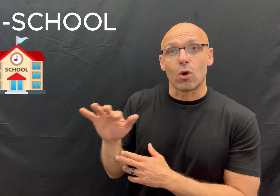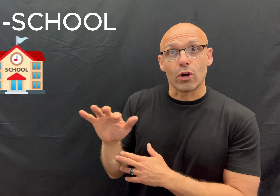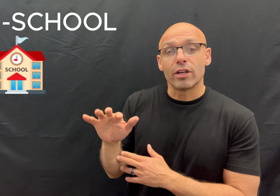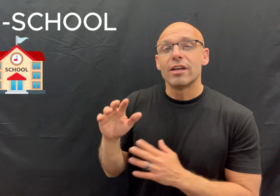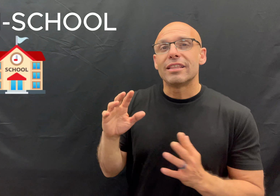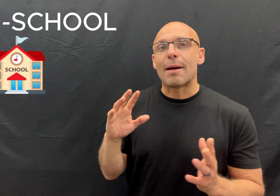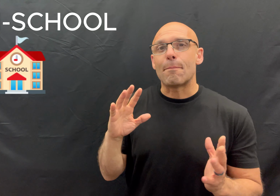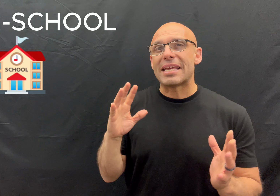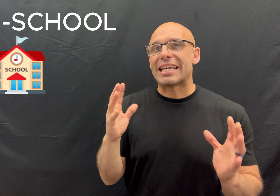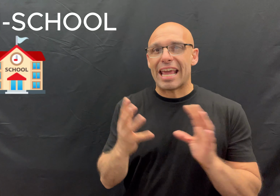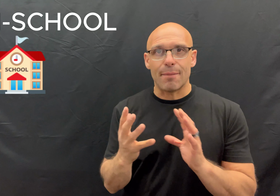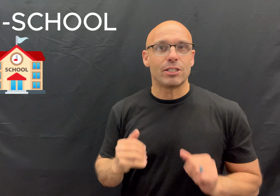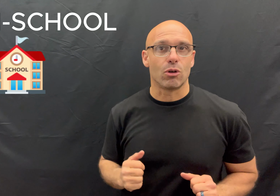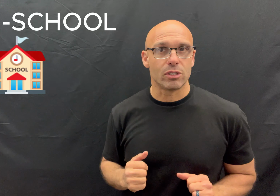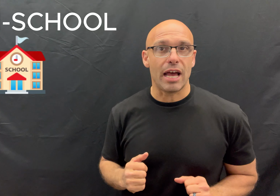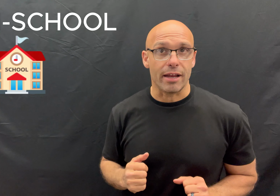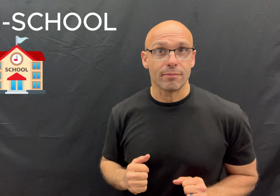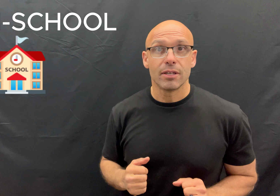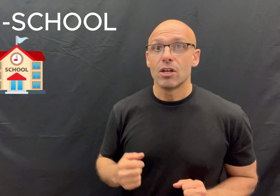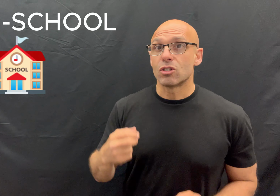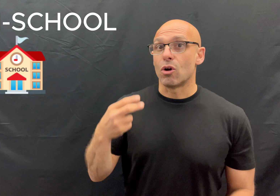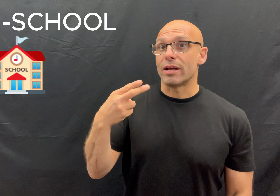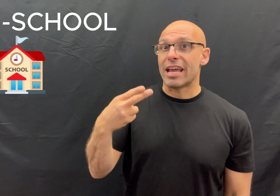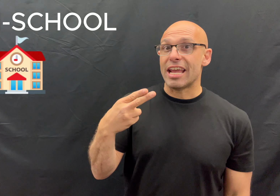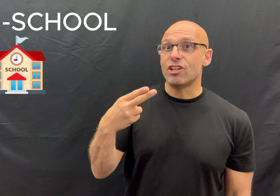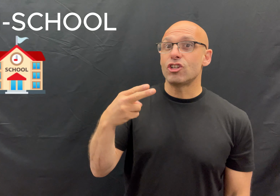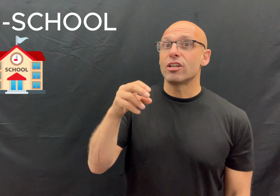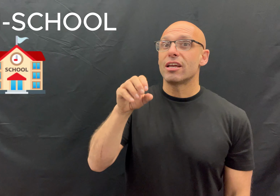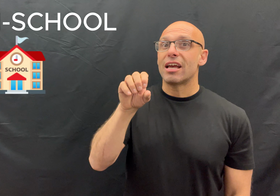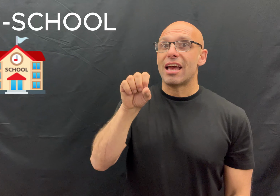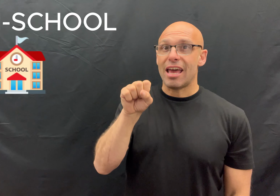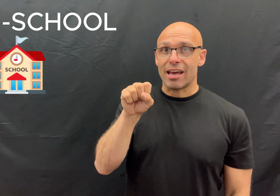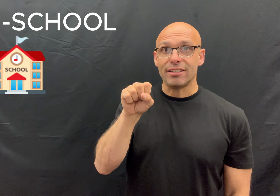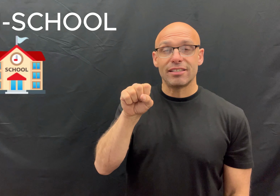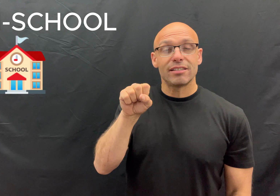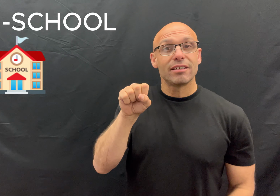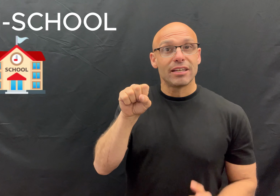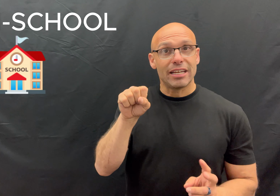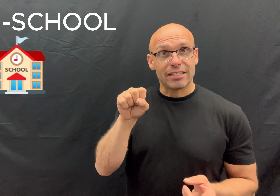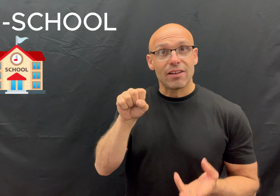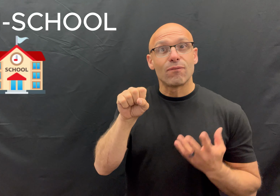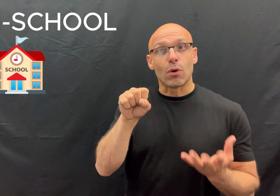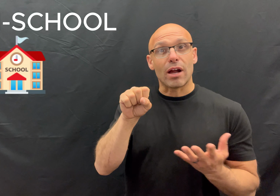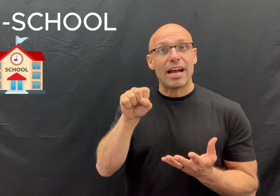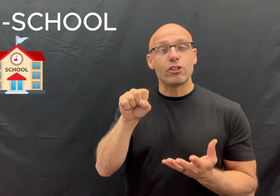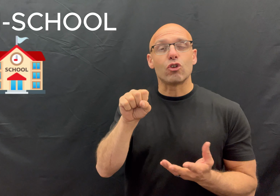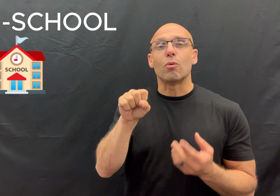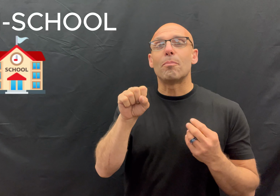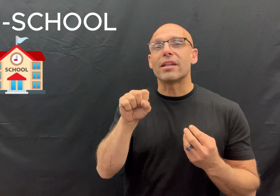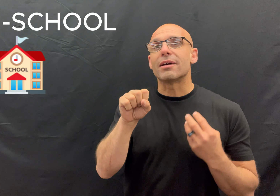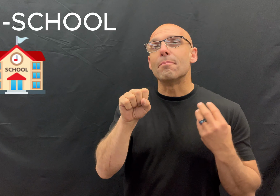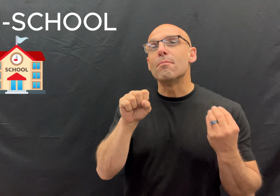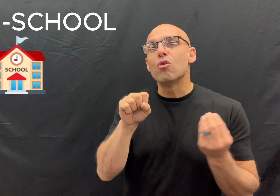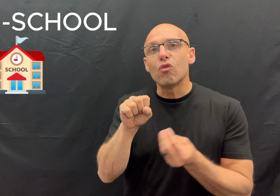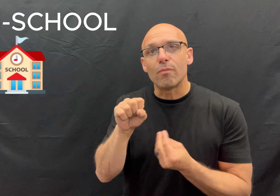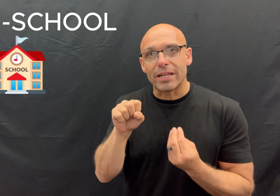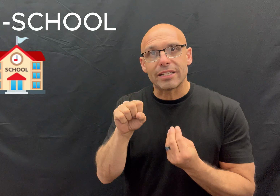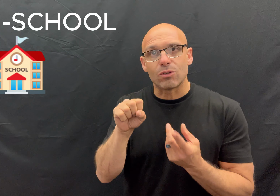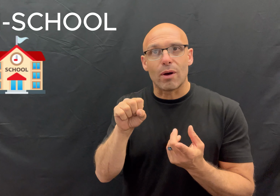word that became its own sign. So HS is for high school, but the movement is what makes